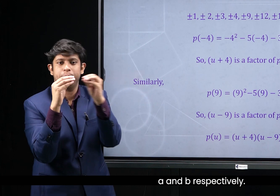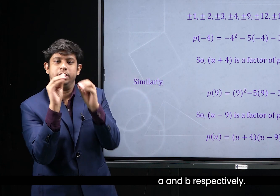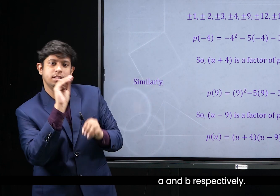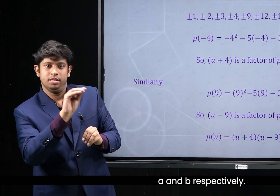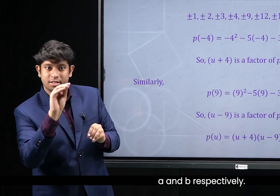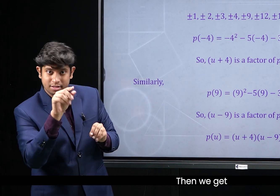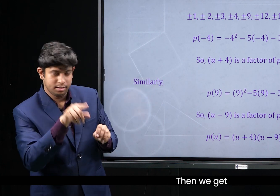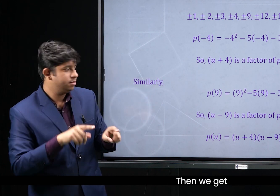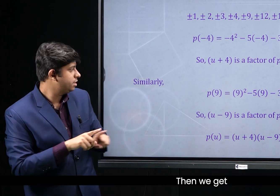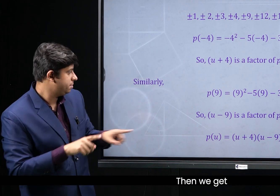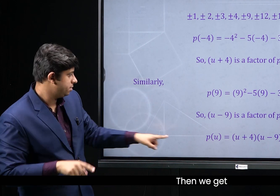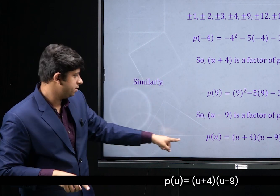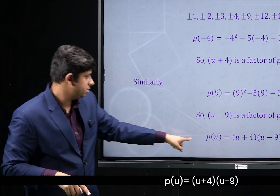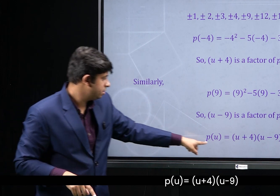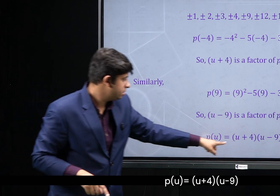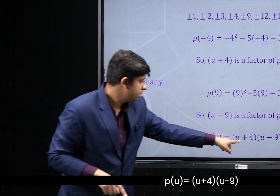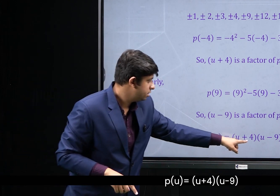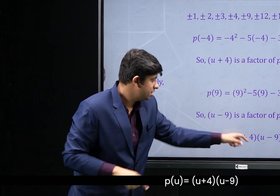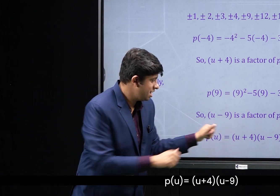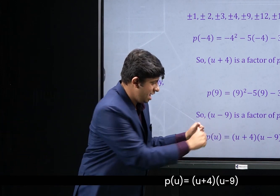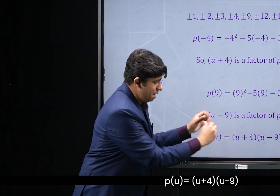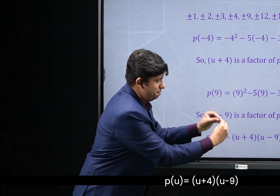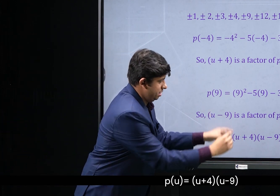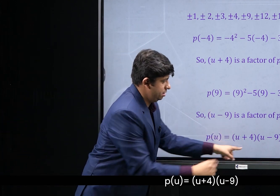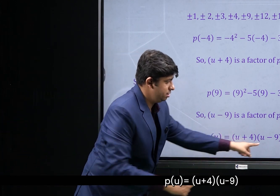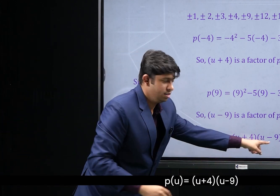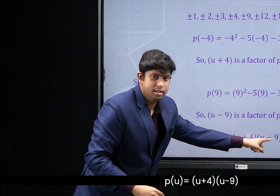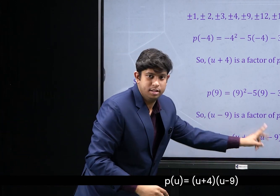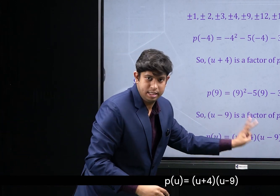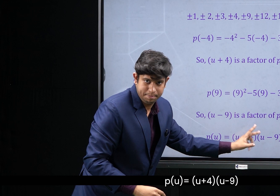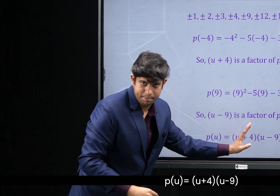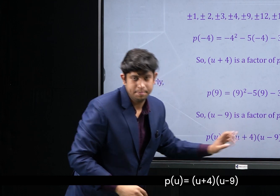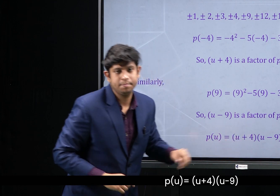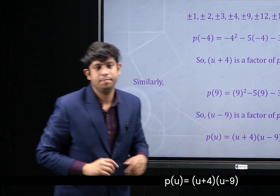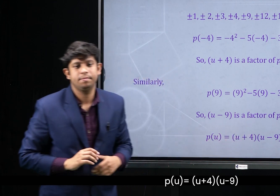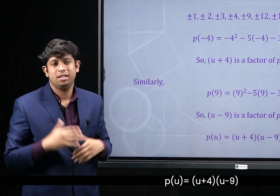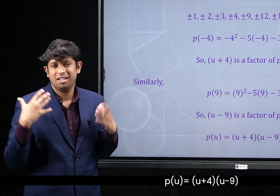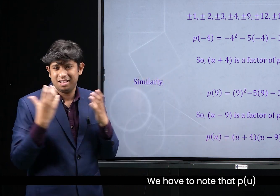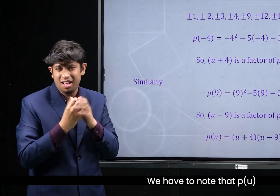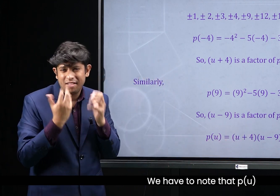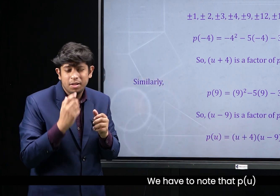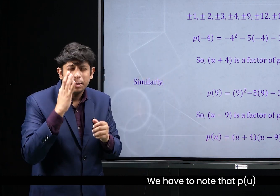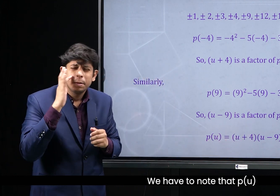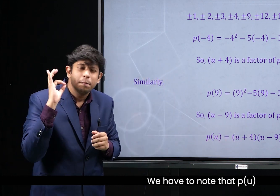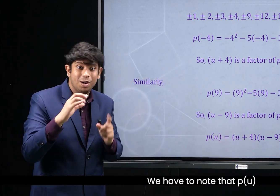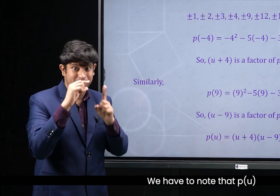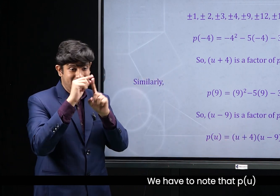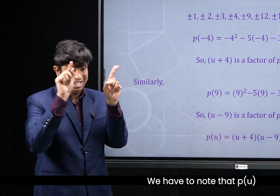respectively. Then we get P of u is equal to u plus 4 into u minus 9. We have to note that P of u